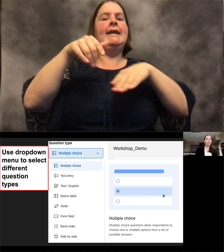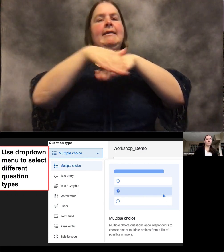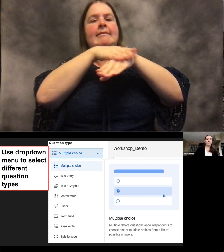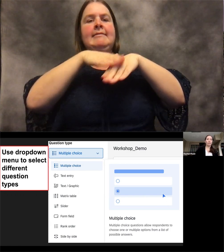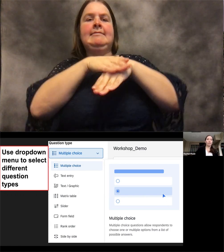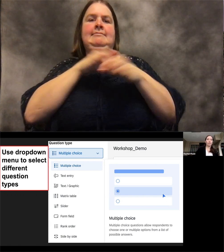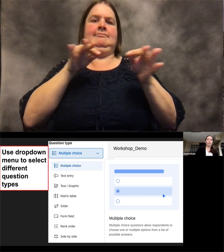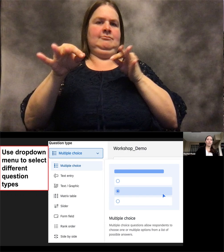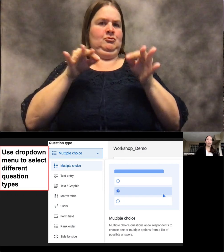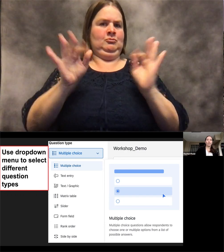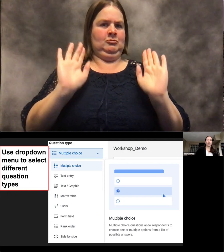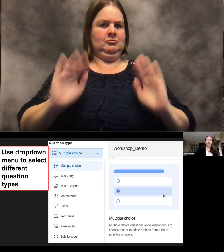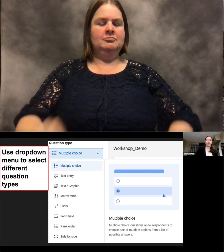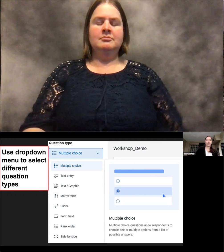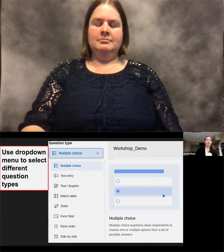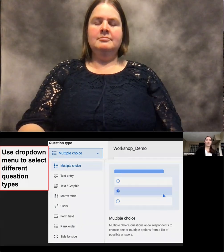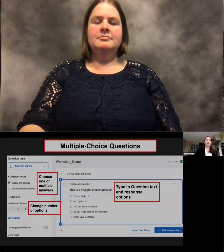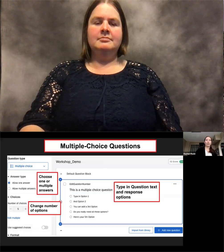started.